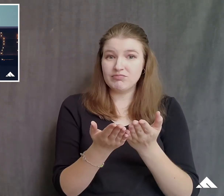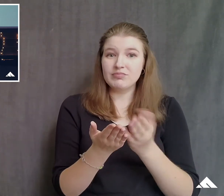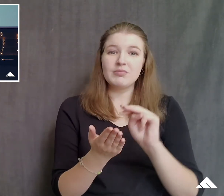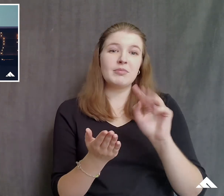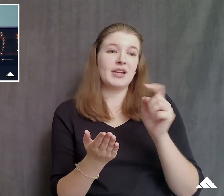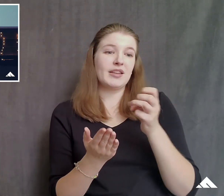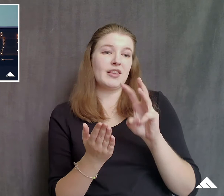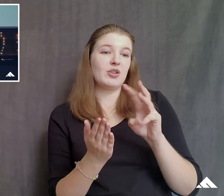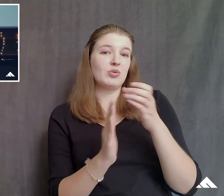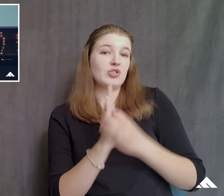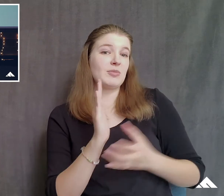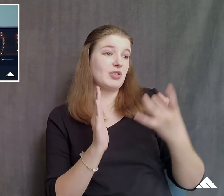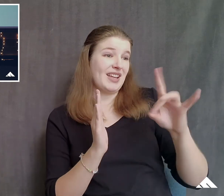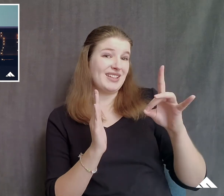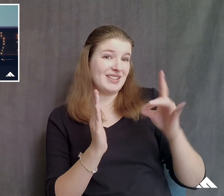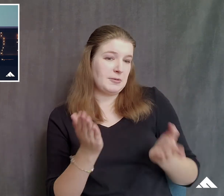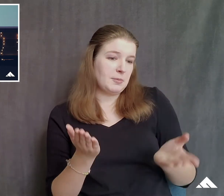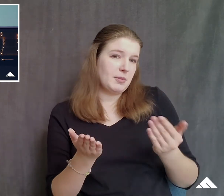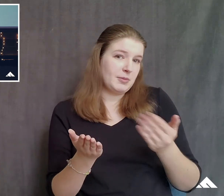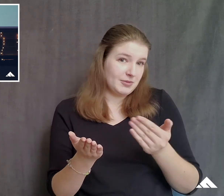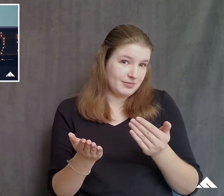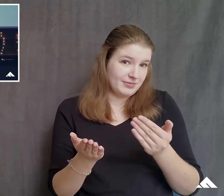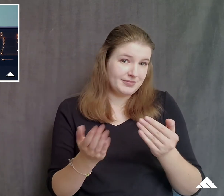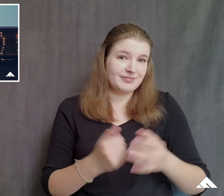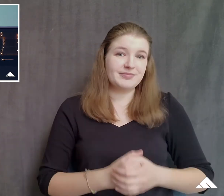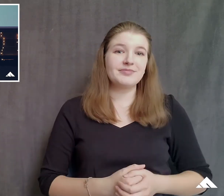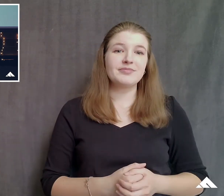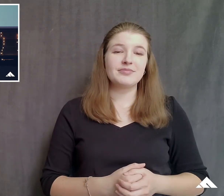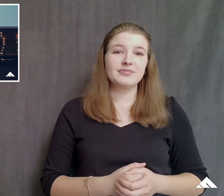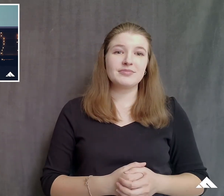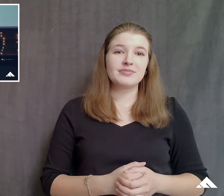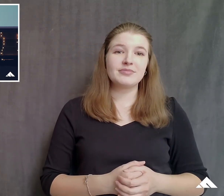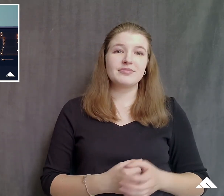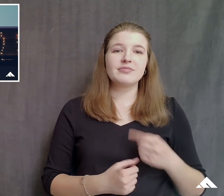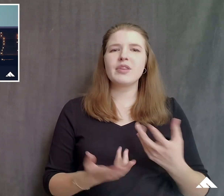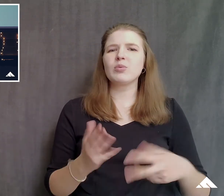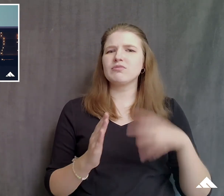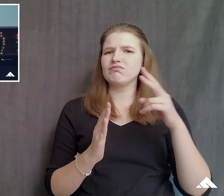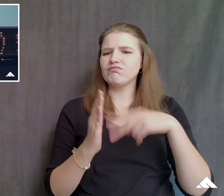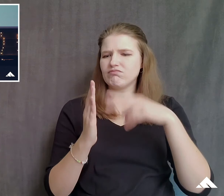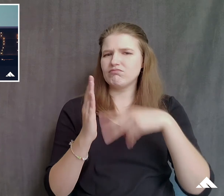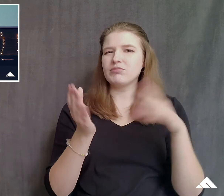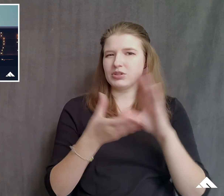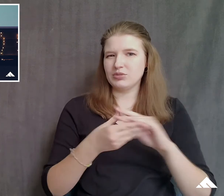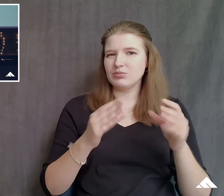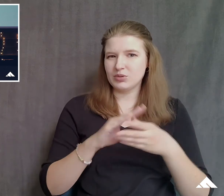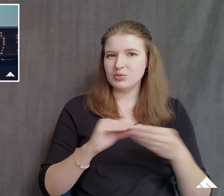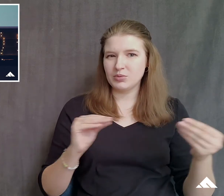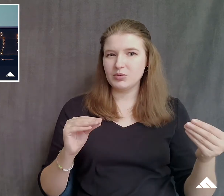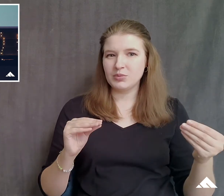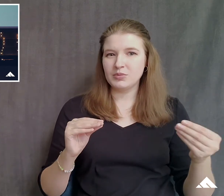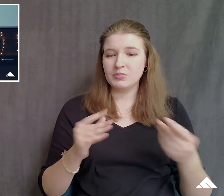to Matthew 18. Matthew 18. I want to read this story with you. Matthew